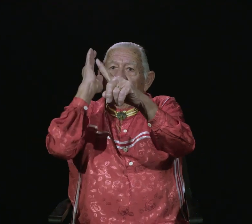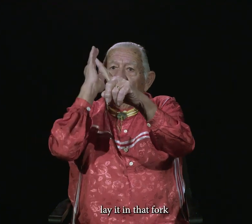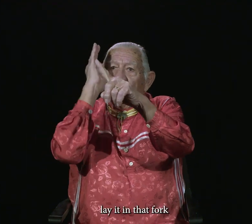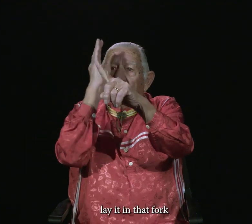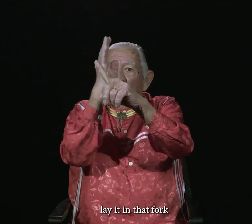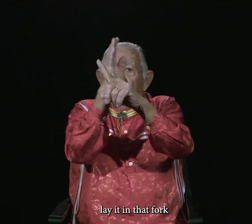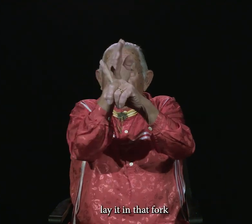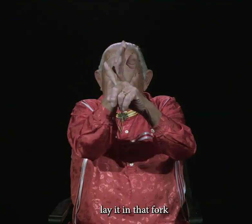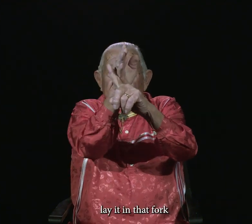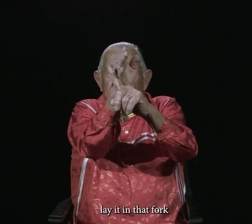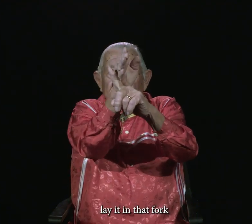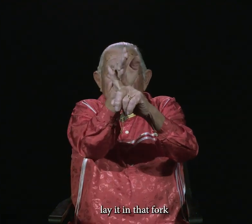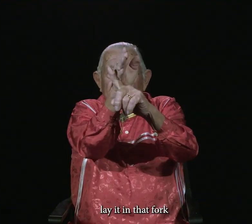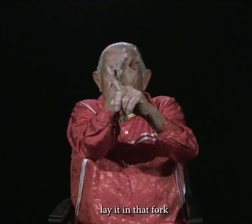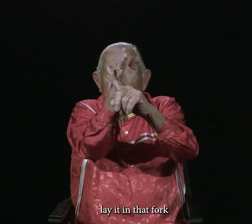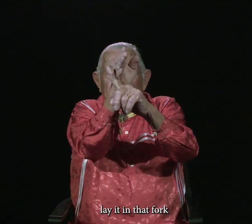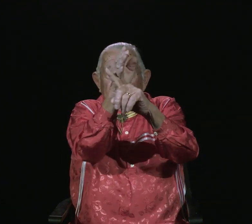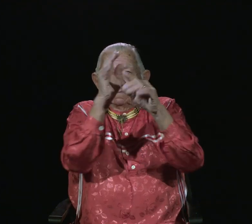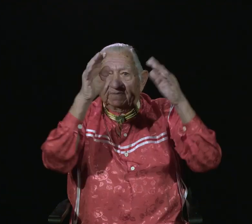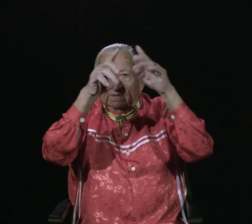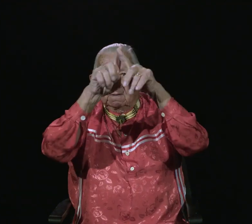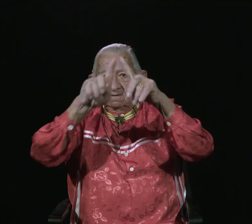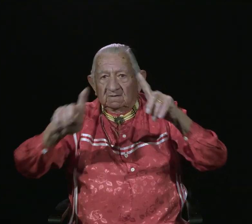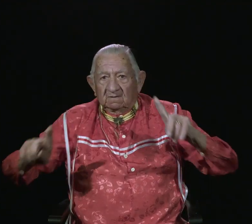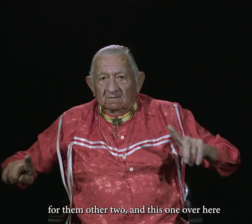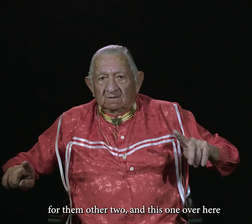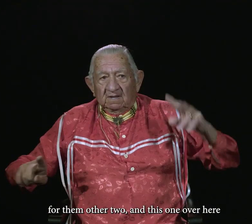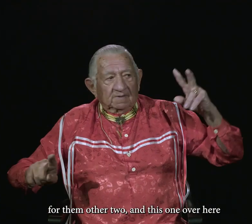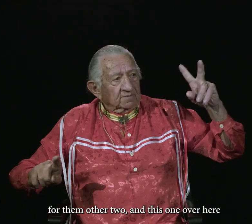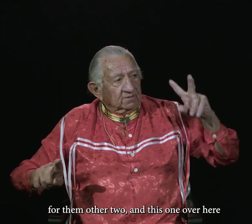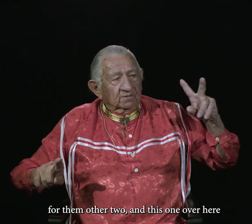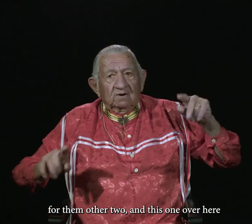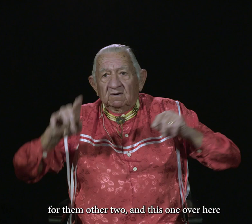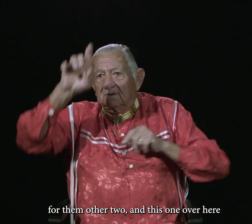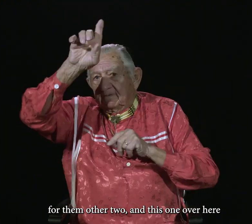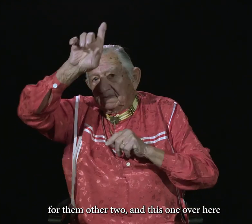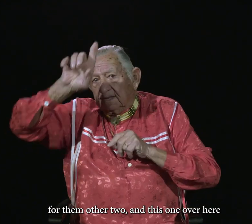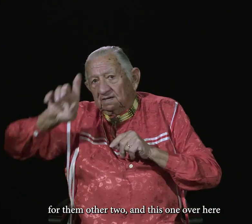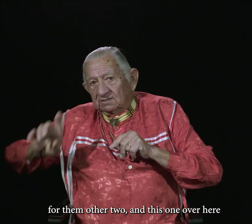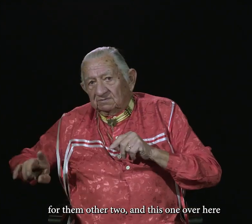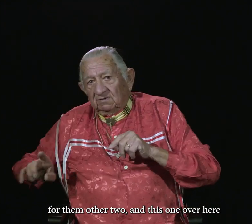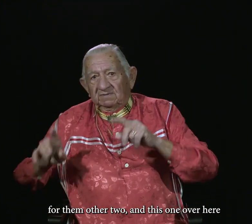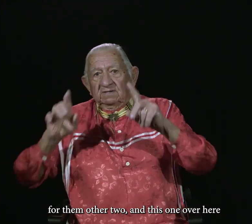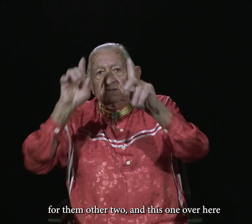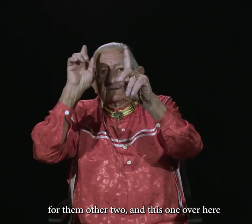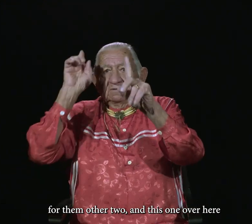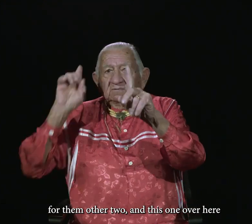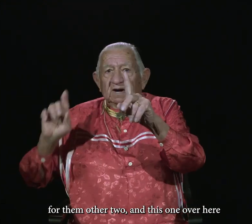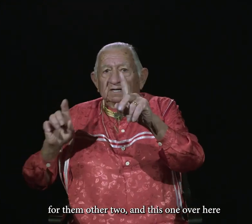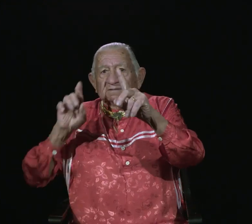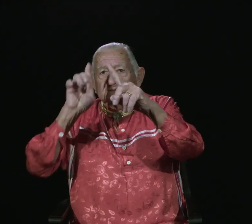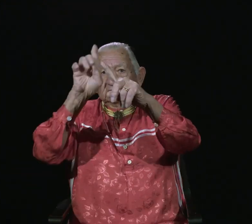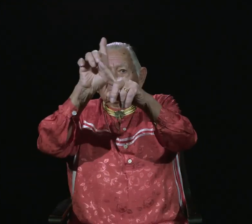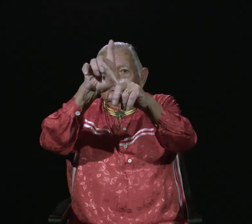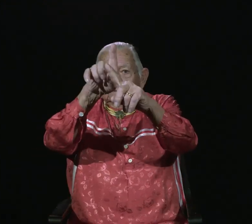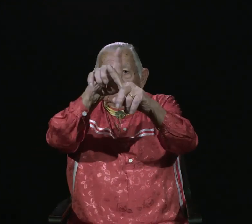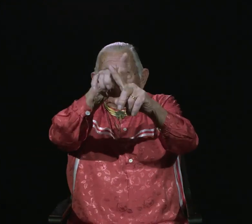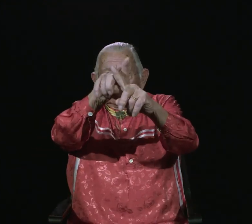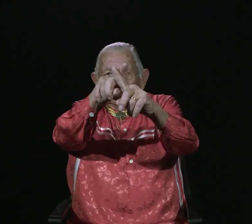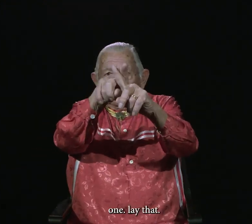lay it in that fork where them other 2, and this one over here, 1, lay